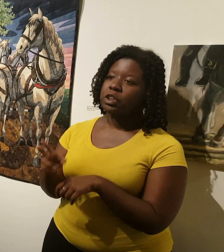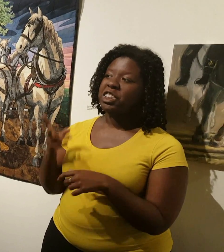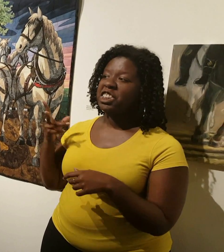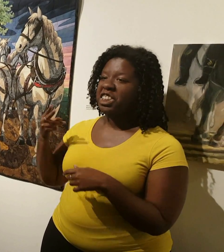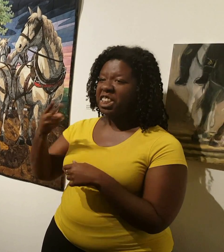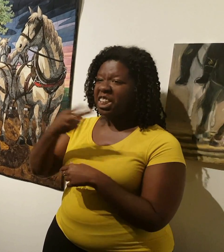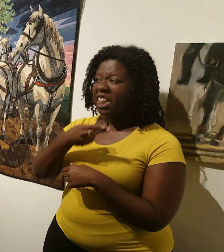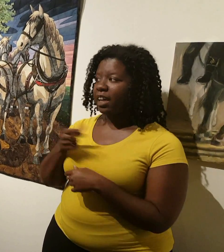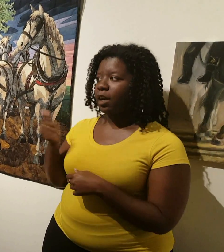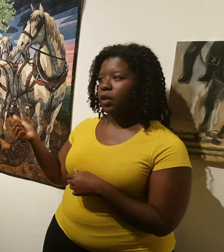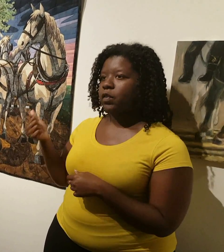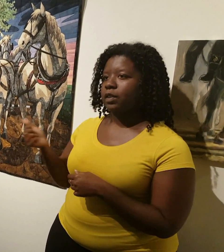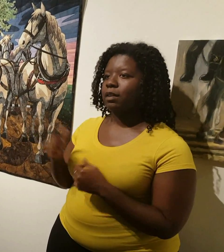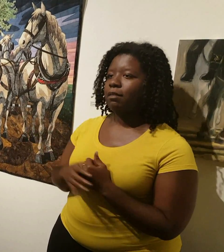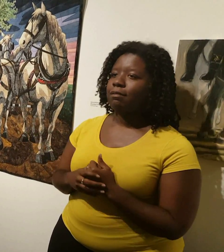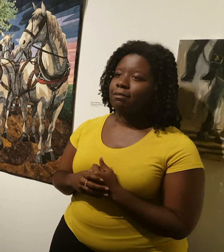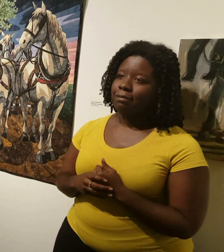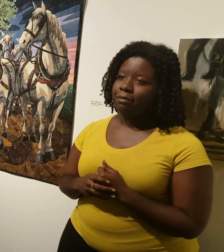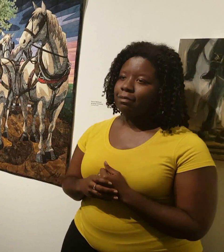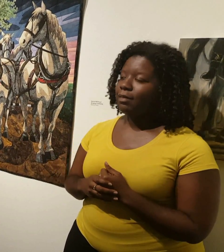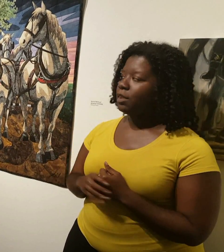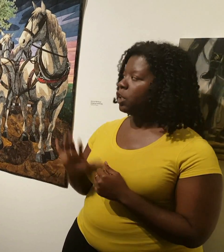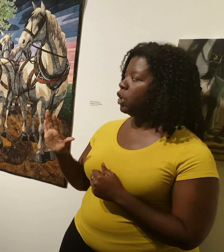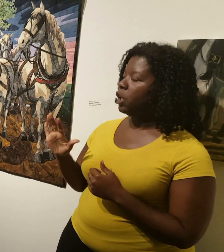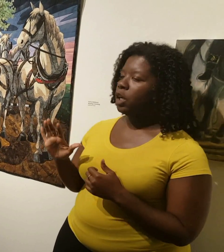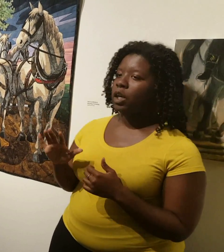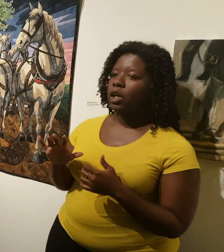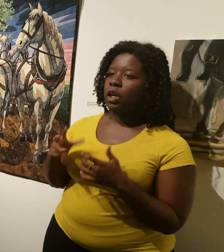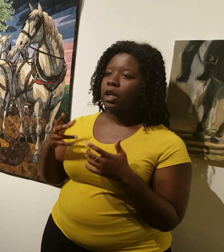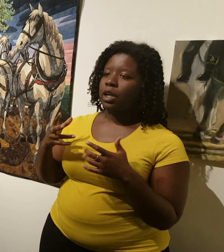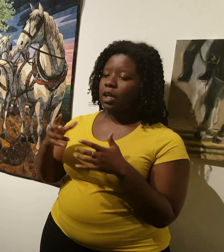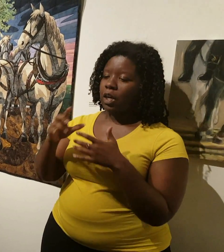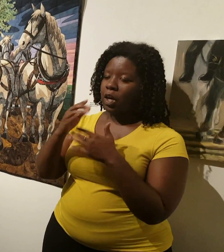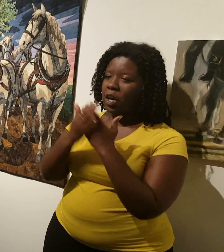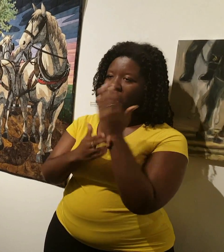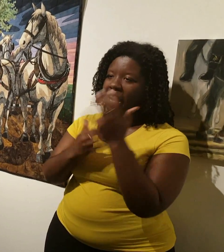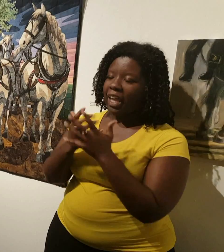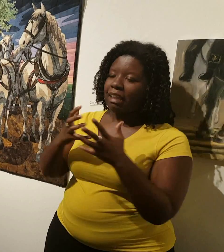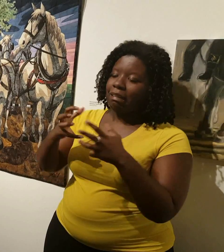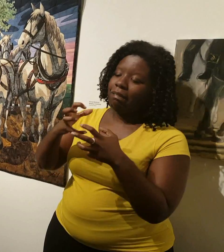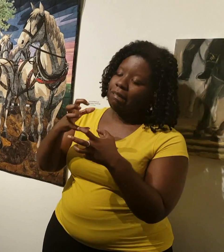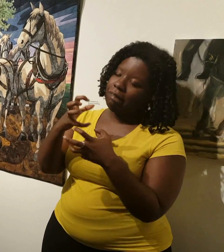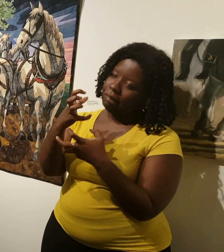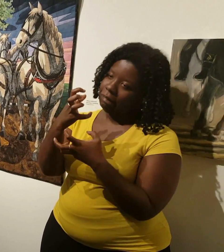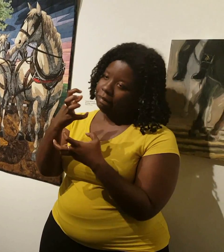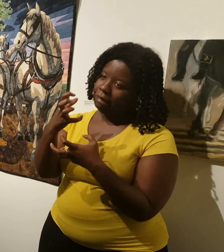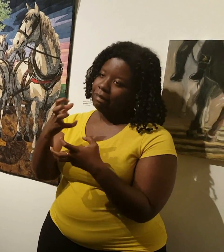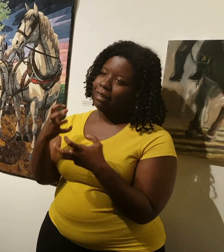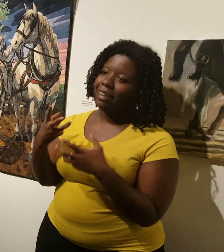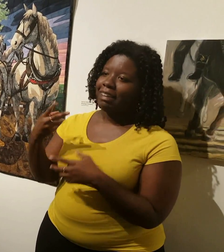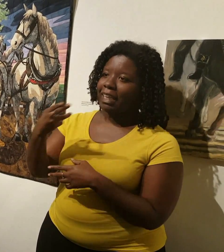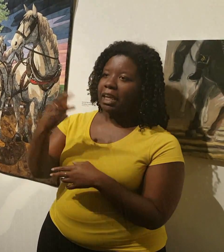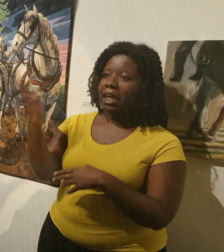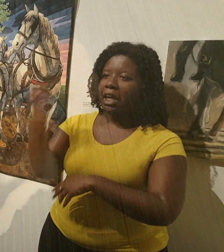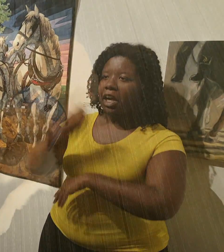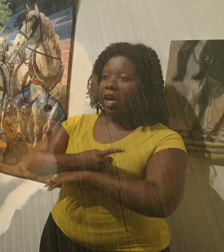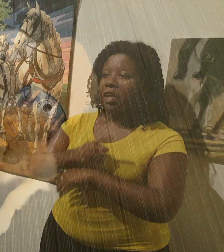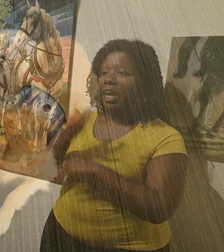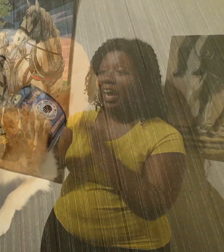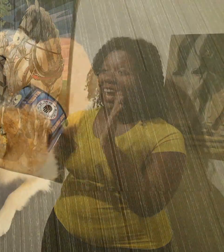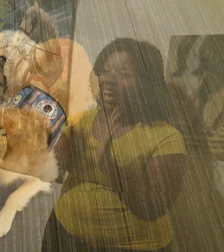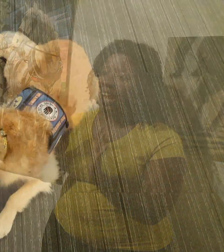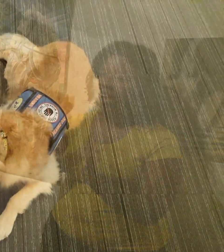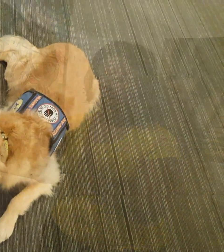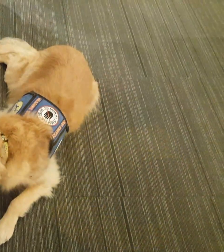scissors. And it was to the point where my hand would be cramped at the end of the day from cutting for 8 hours in a day. So I'm in love with